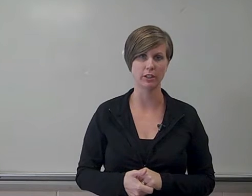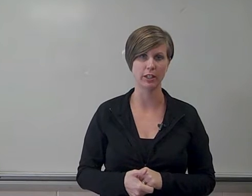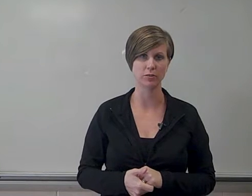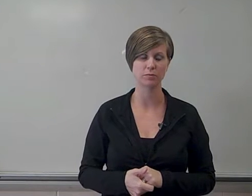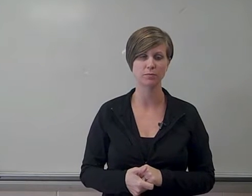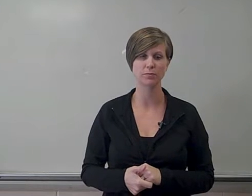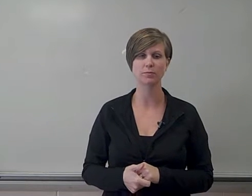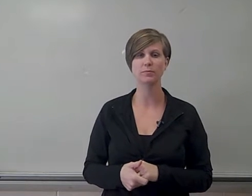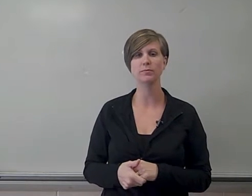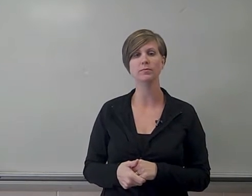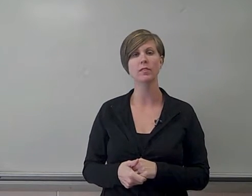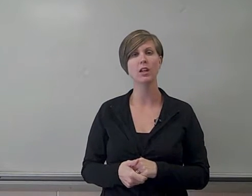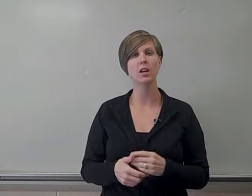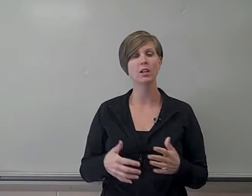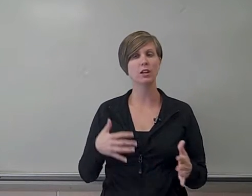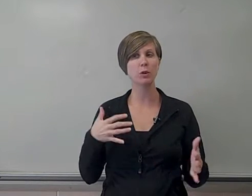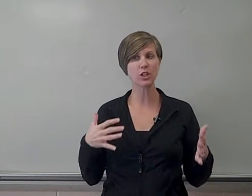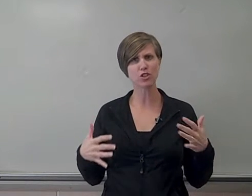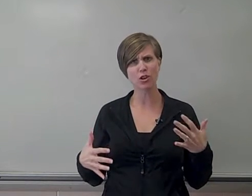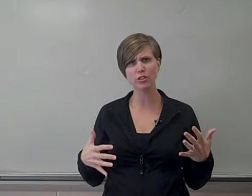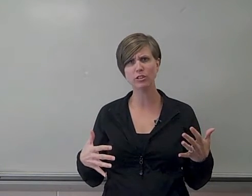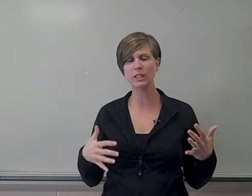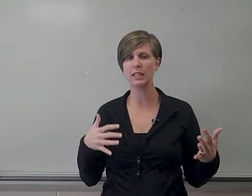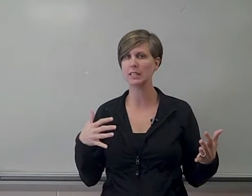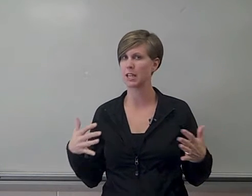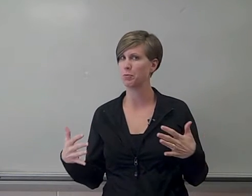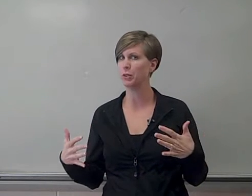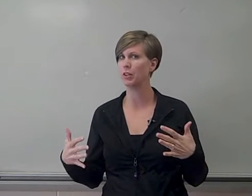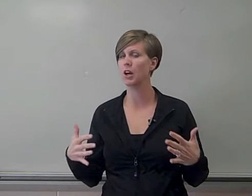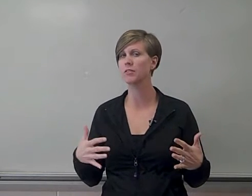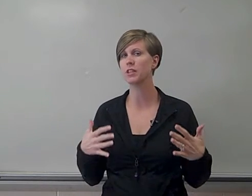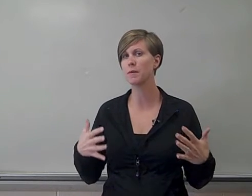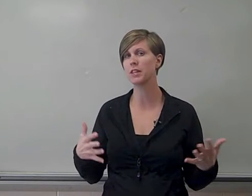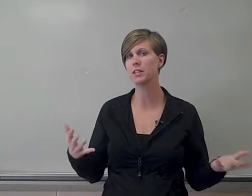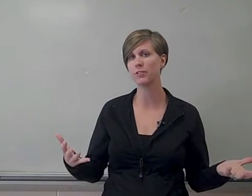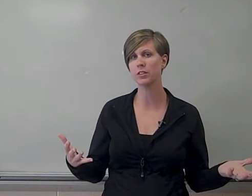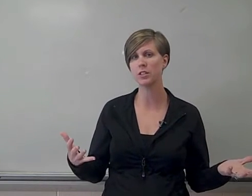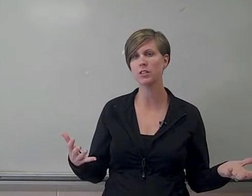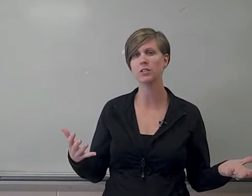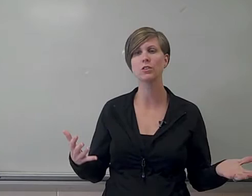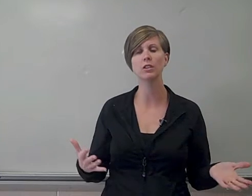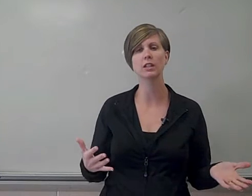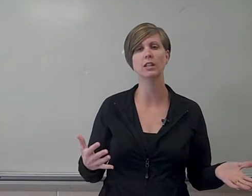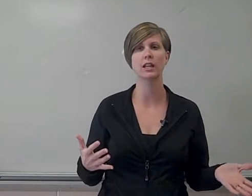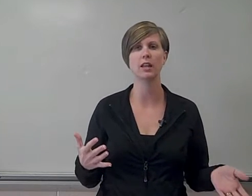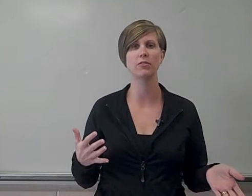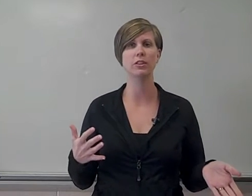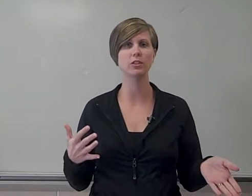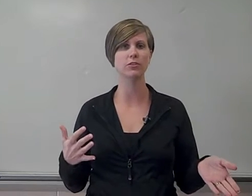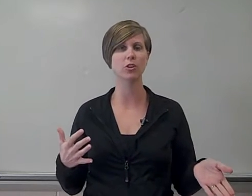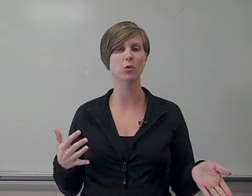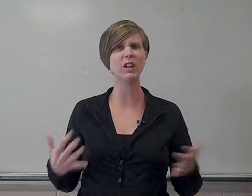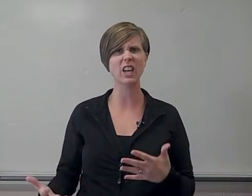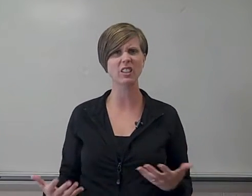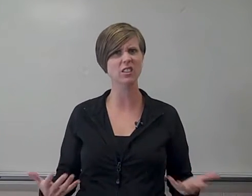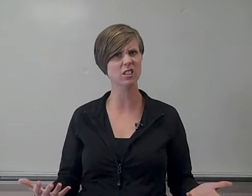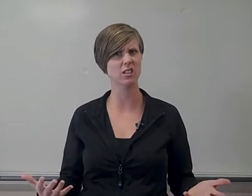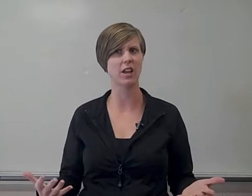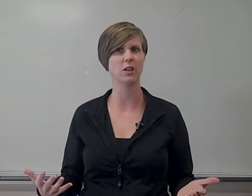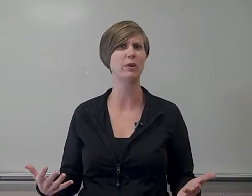hearing. I want to show you an example of some of the differences so you can get a feel for what that looks like when